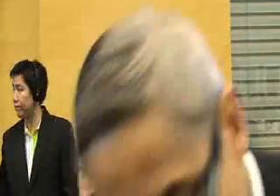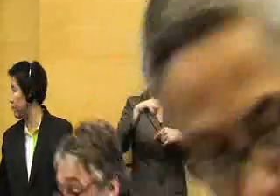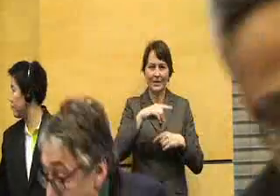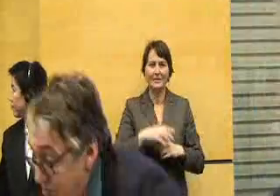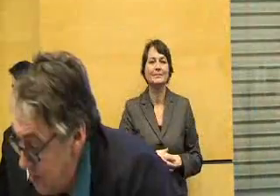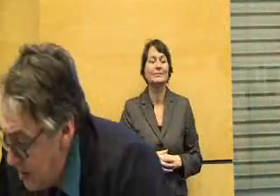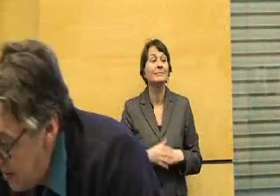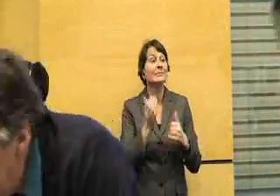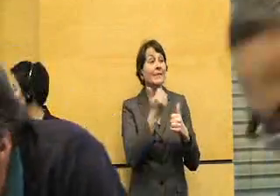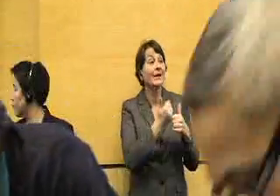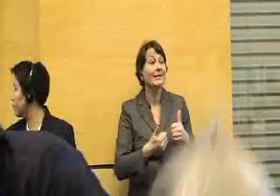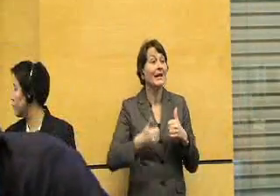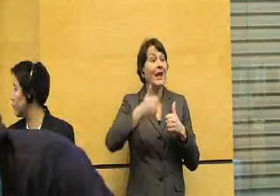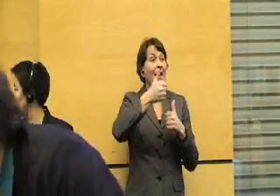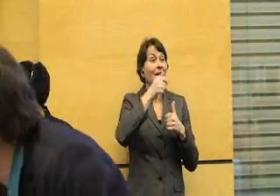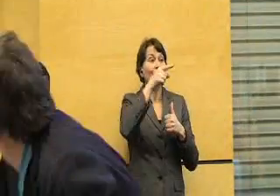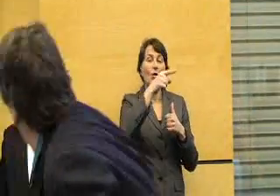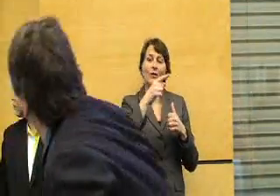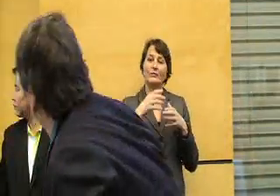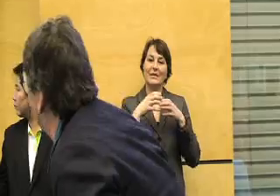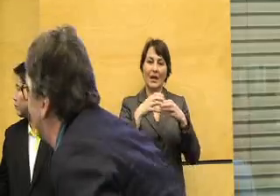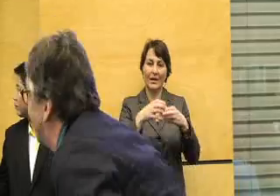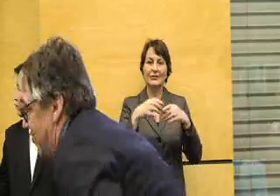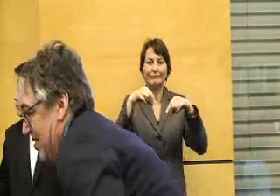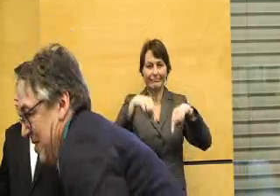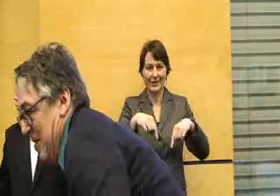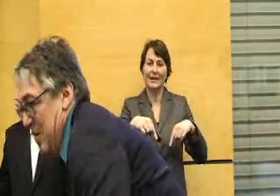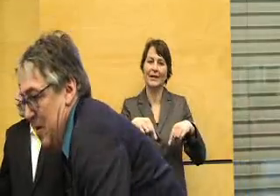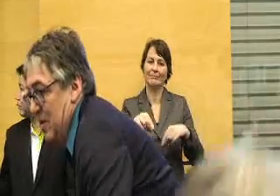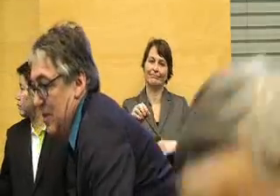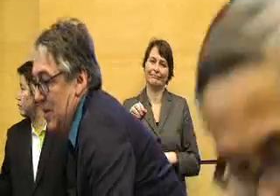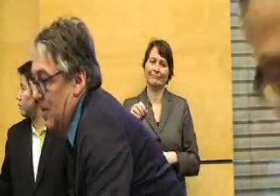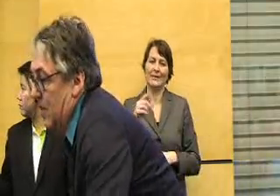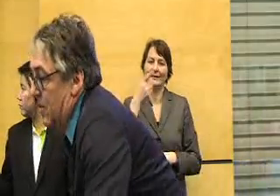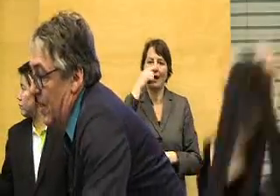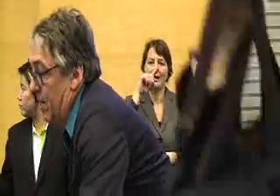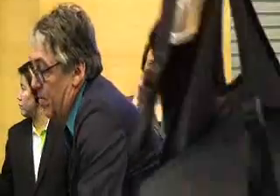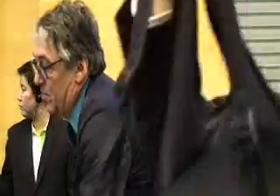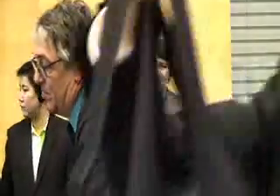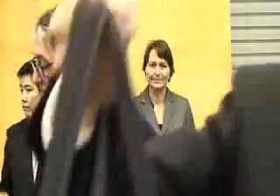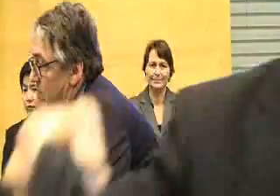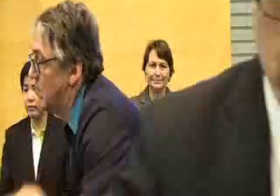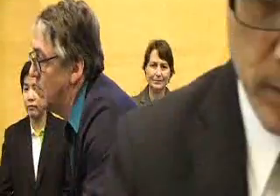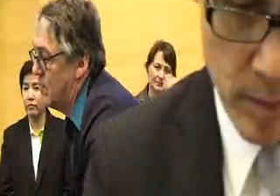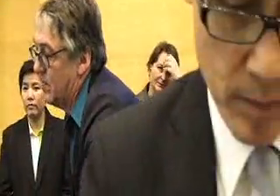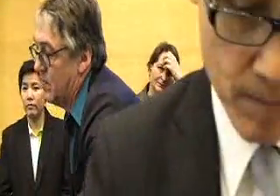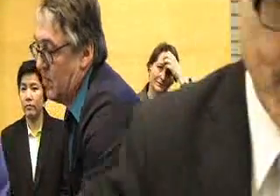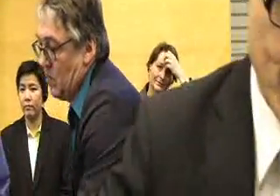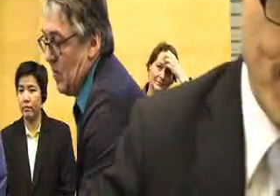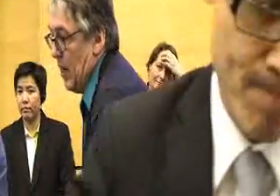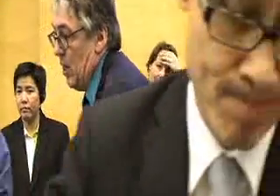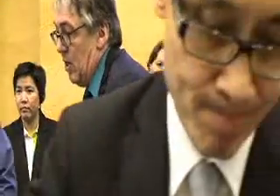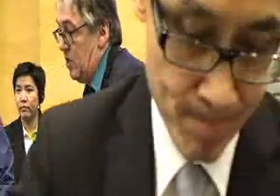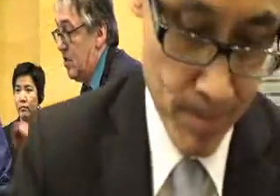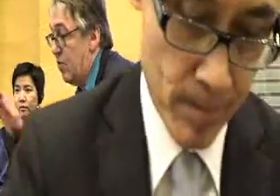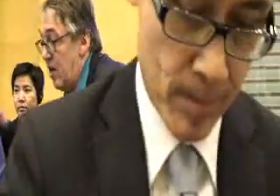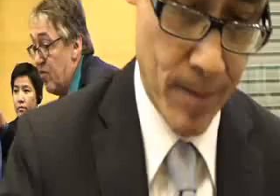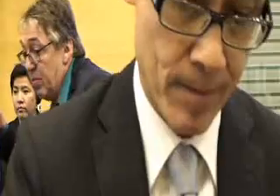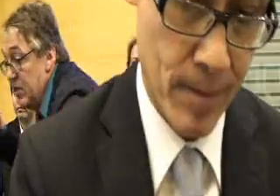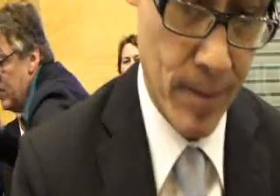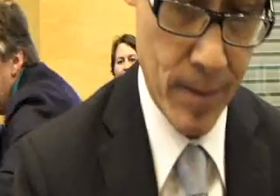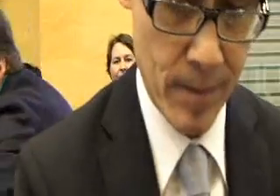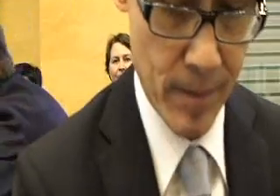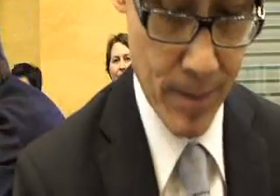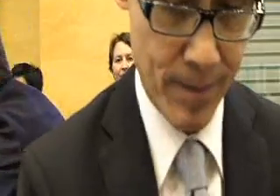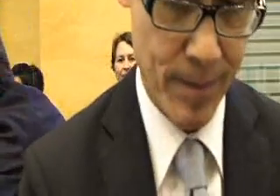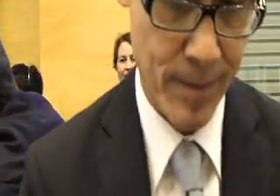Sawadika, for the head of delegation of the State Party. Mr. Maitri Intusut, the